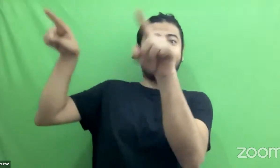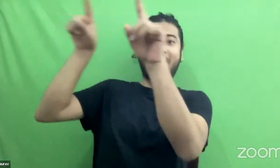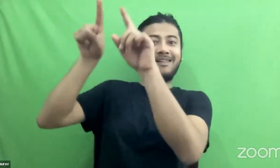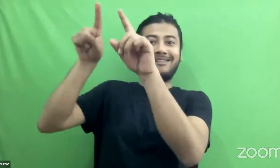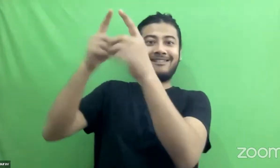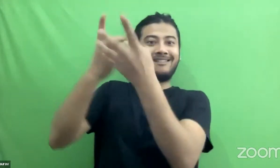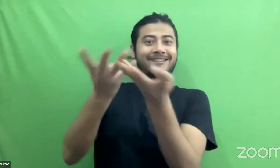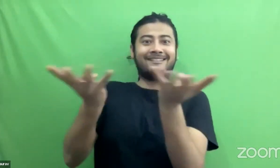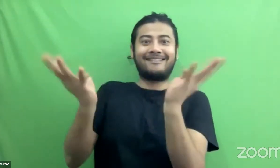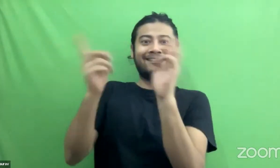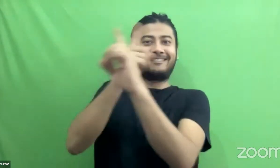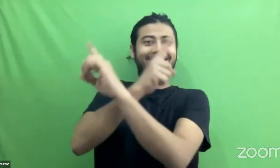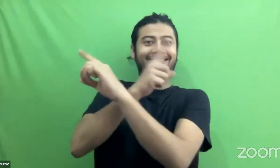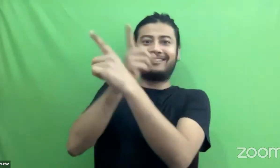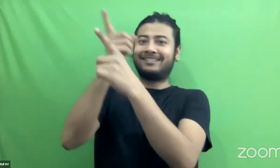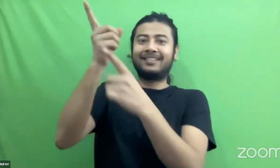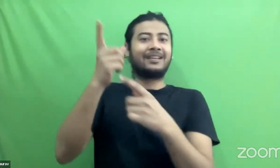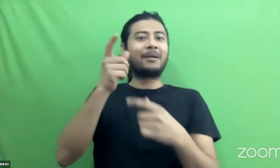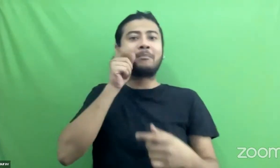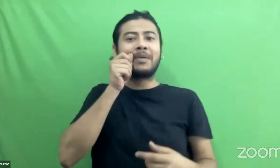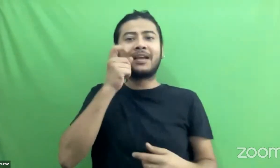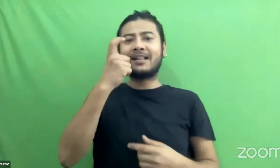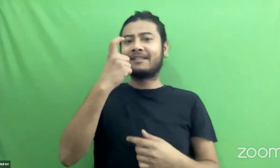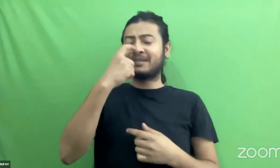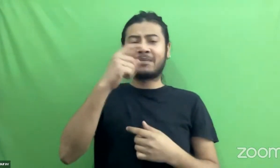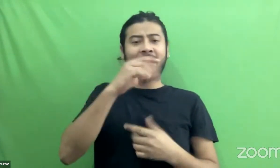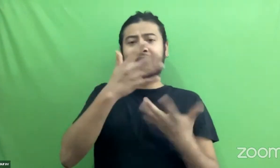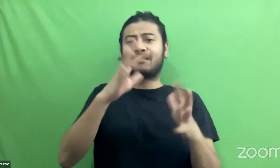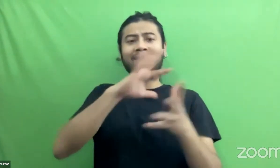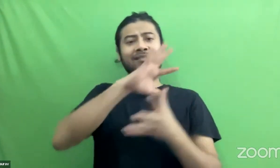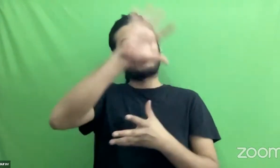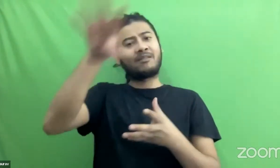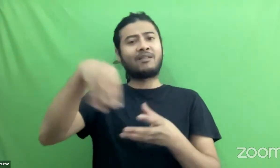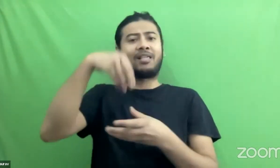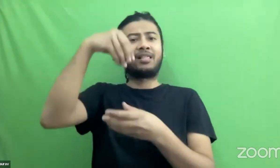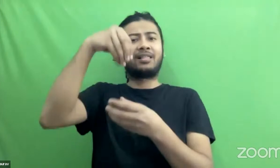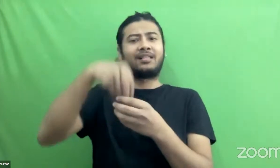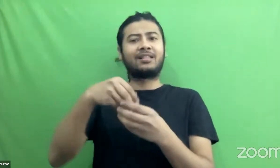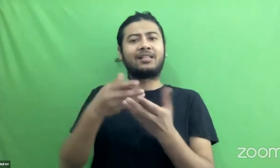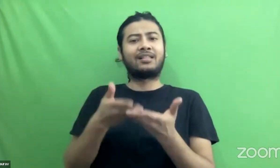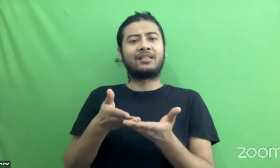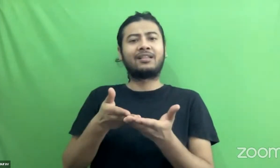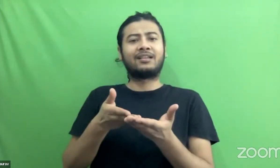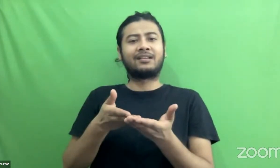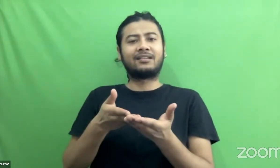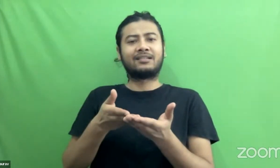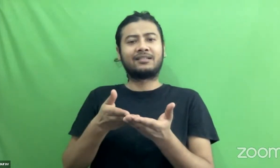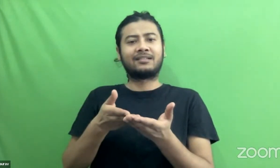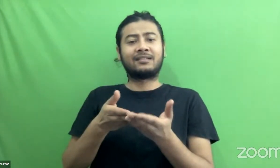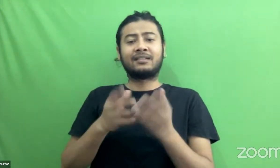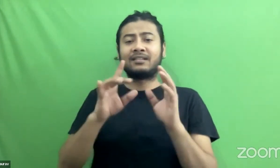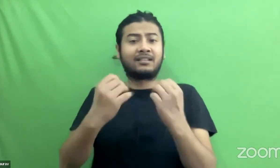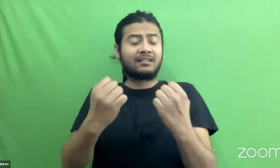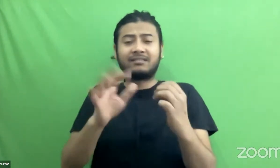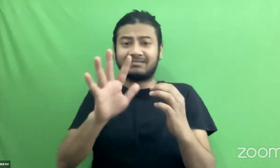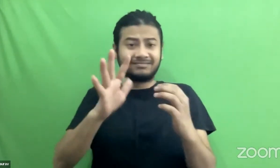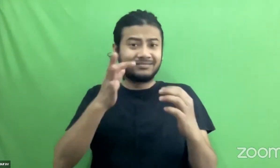And they are so powerful. Krishna and his associates, Krishna and his friends, they are all so powerful that they can